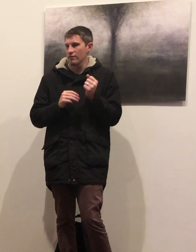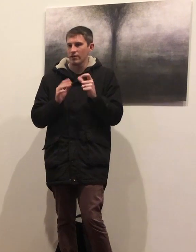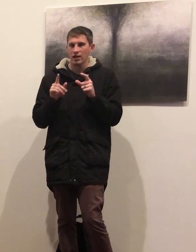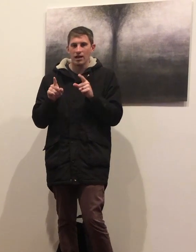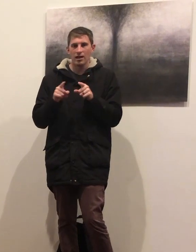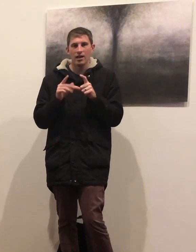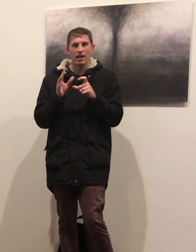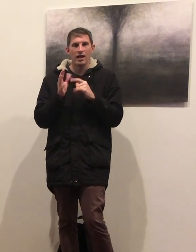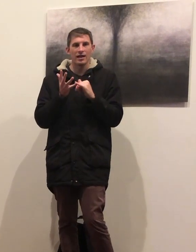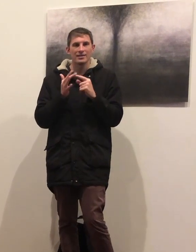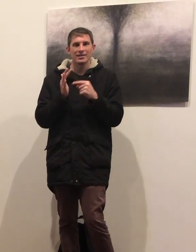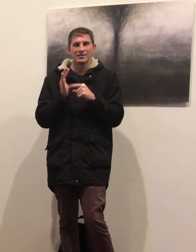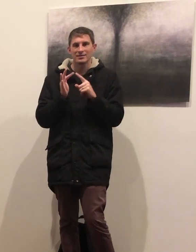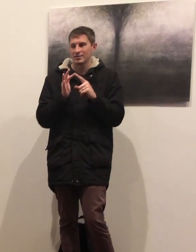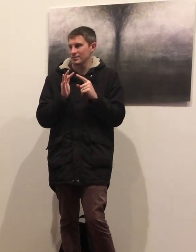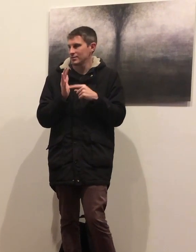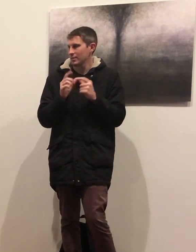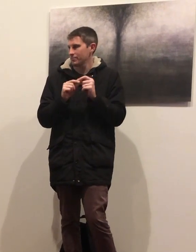physical.